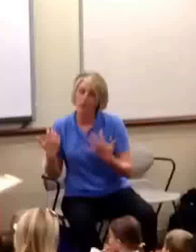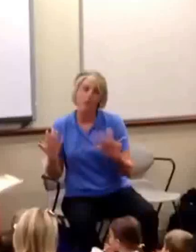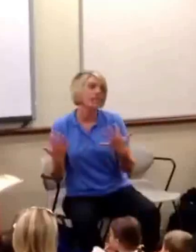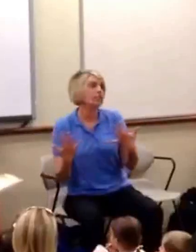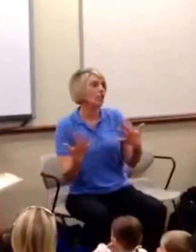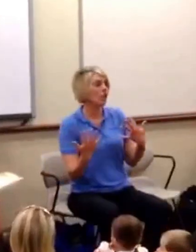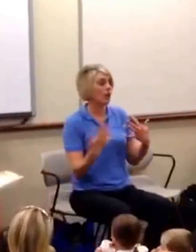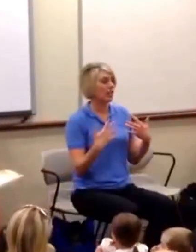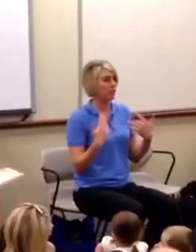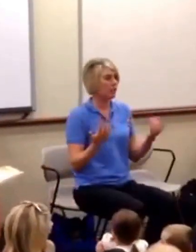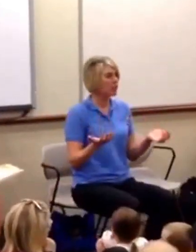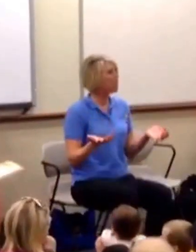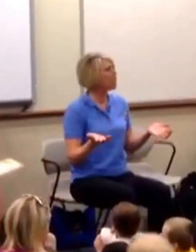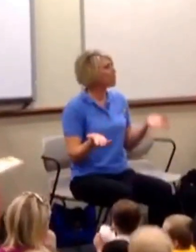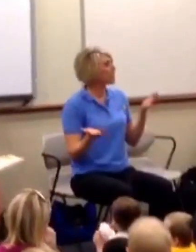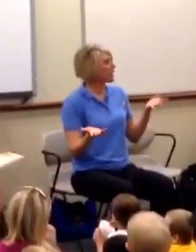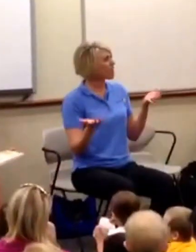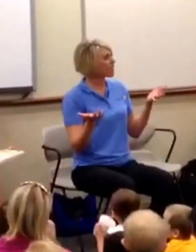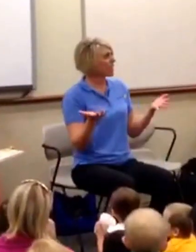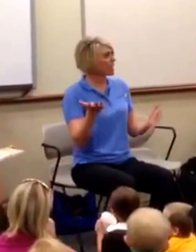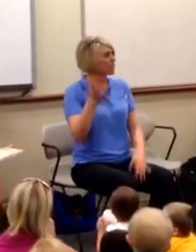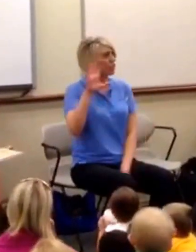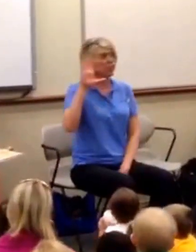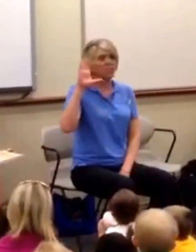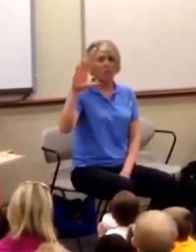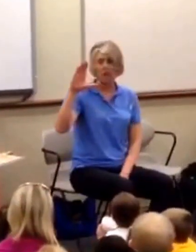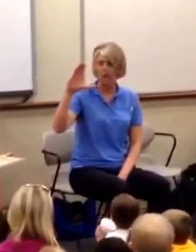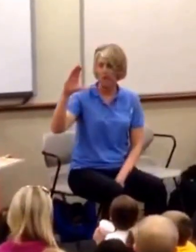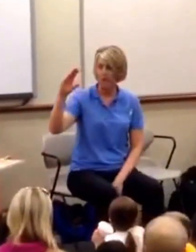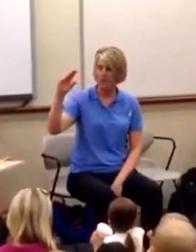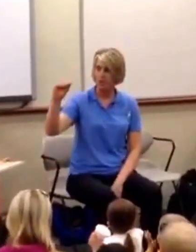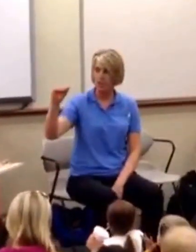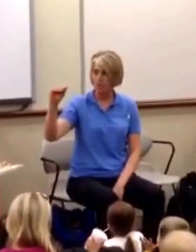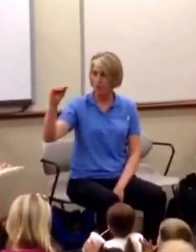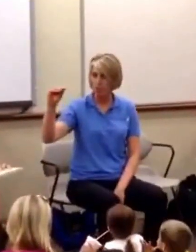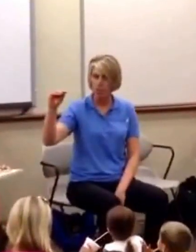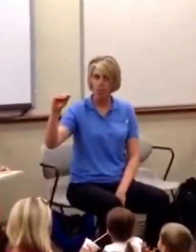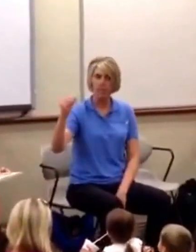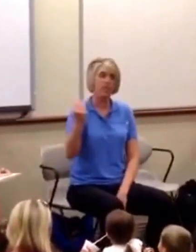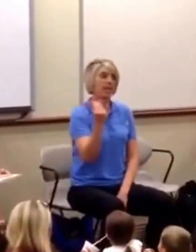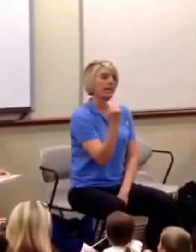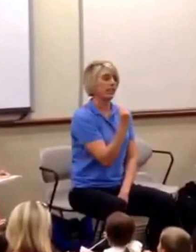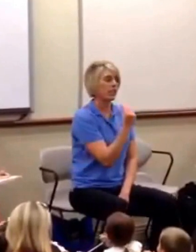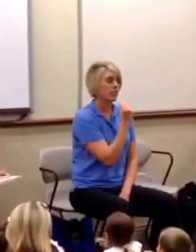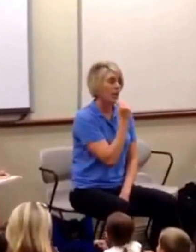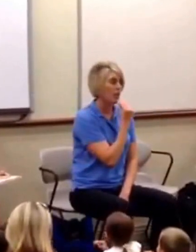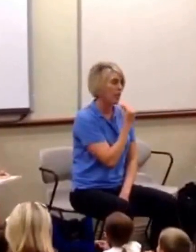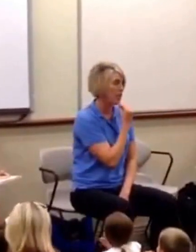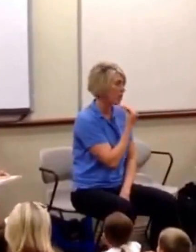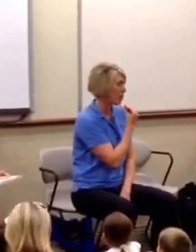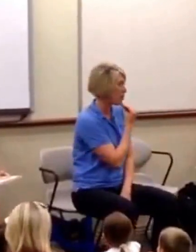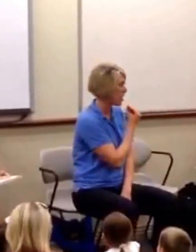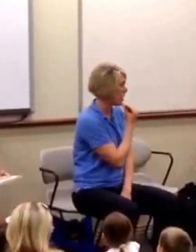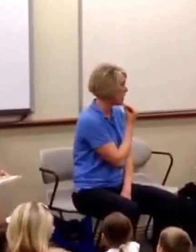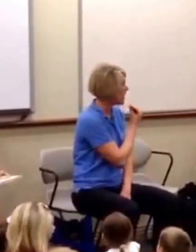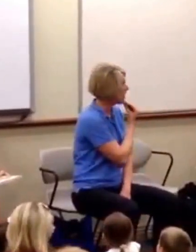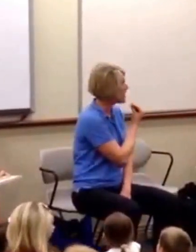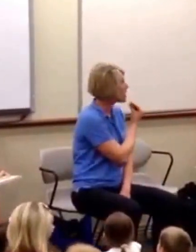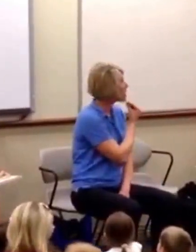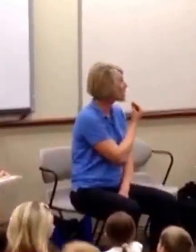What we need to know is, first we need to know the sign for EAT, so you're going to take all of your fingers and rest them on your thumb, and then you're going to tap it right behind your teeth. This is our